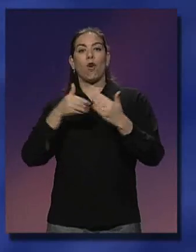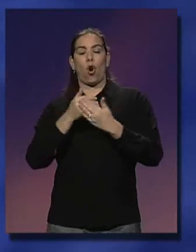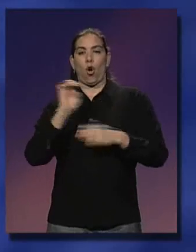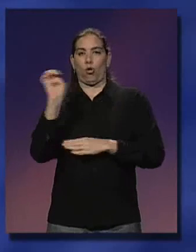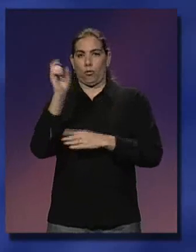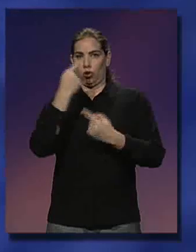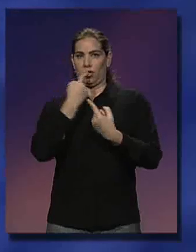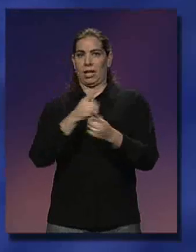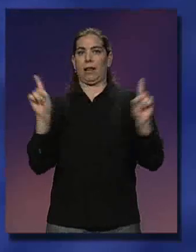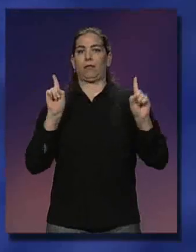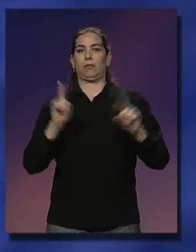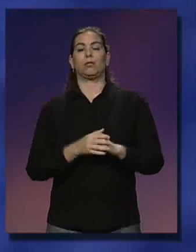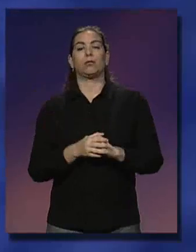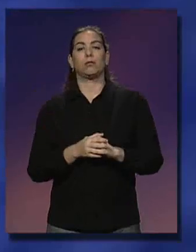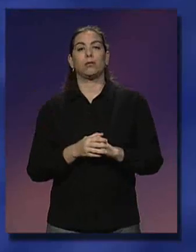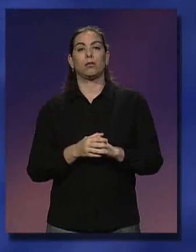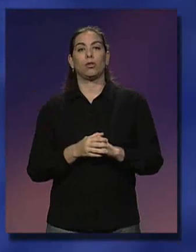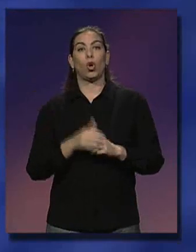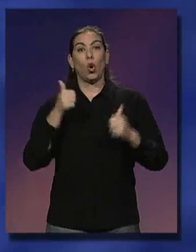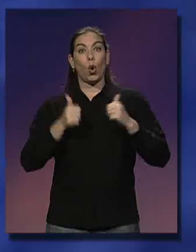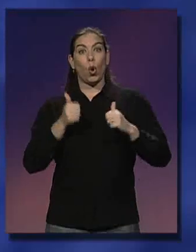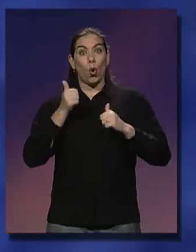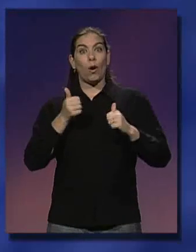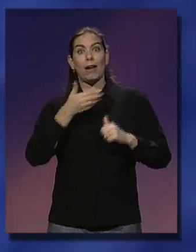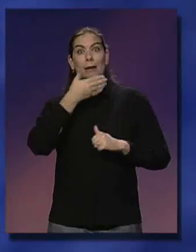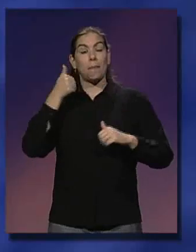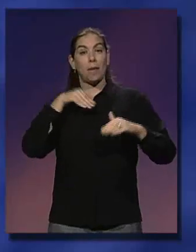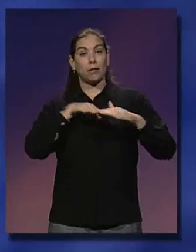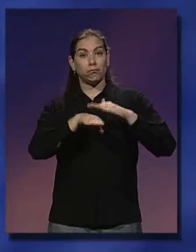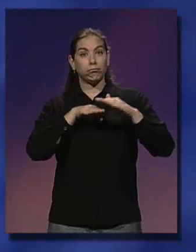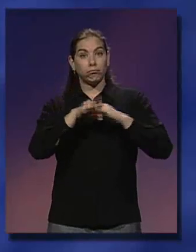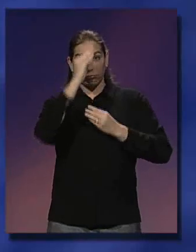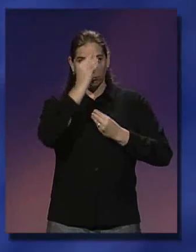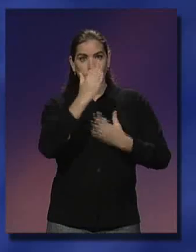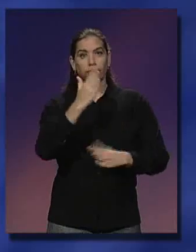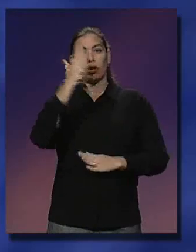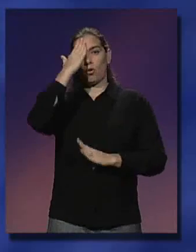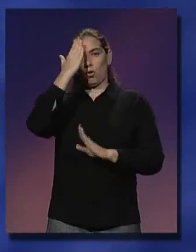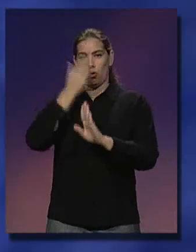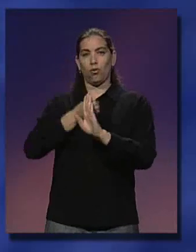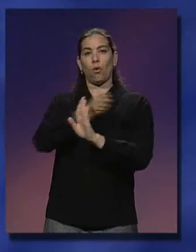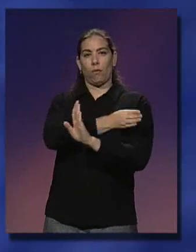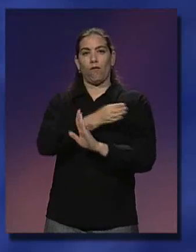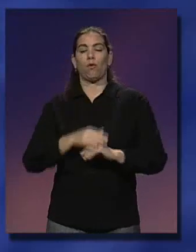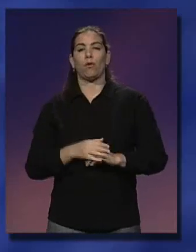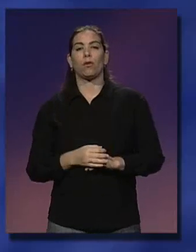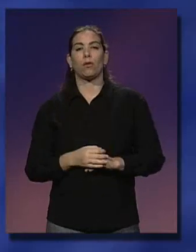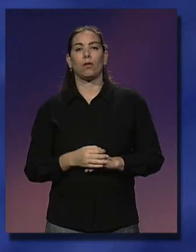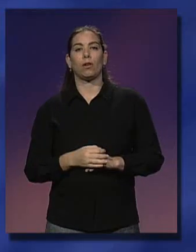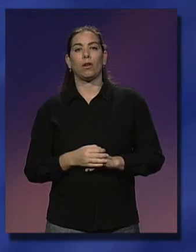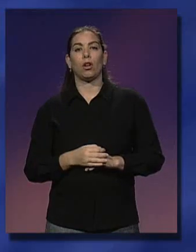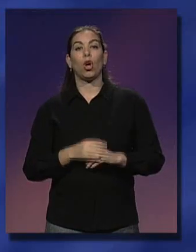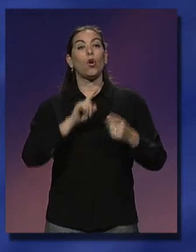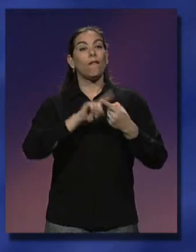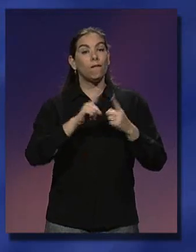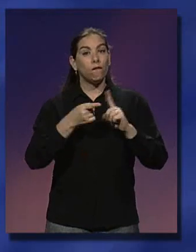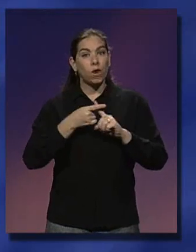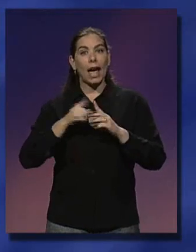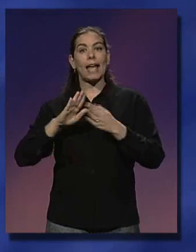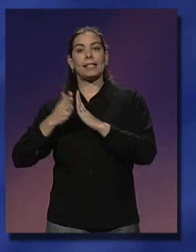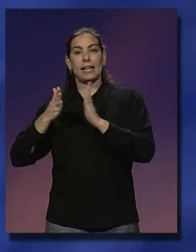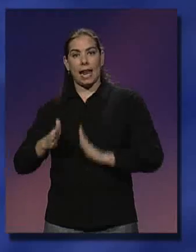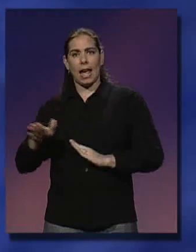sources. Determine which ones provide the best information and are most accessible to you. Ask friends and neighbors to